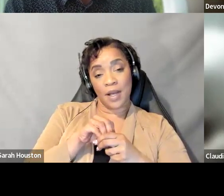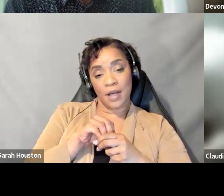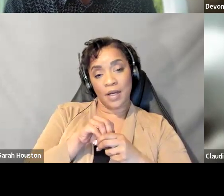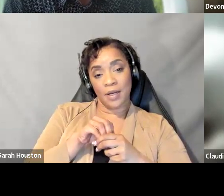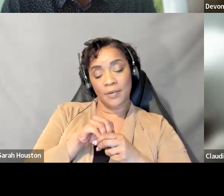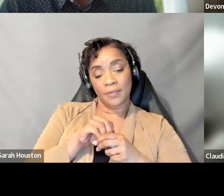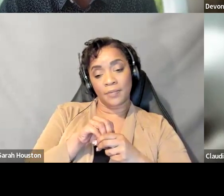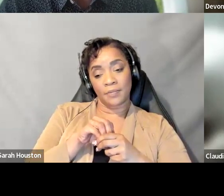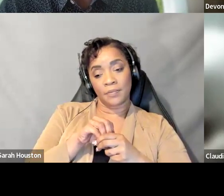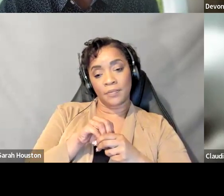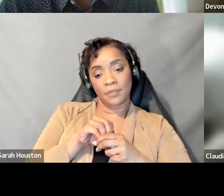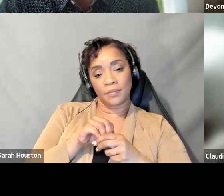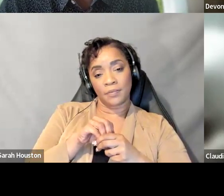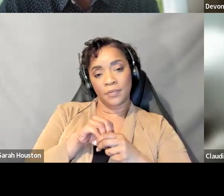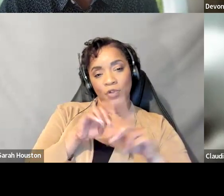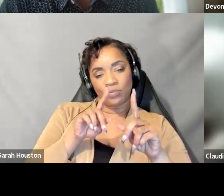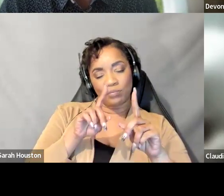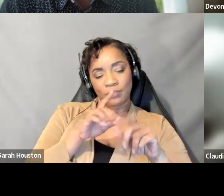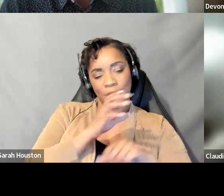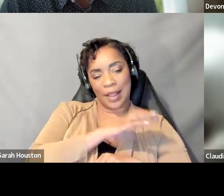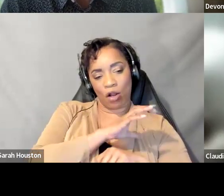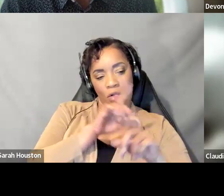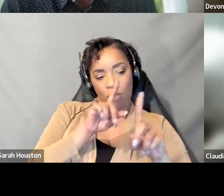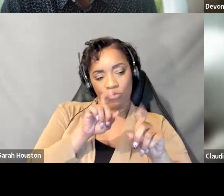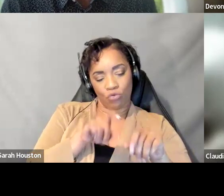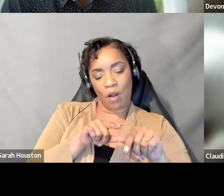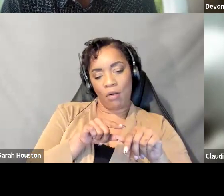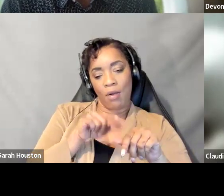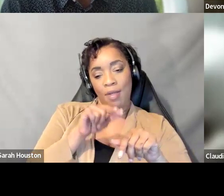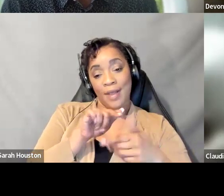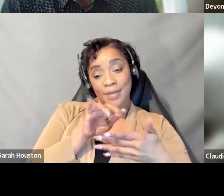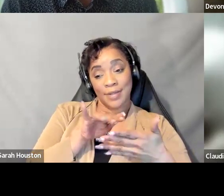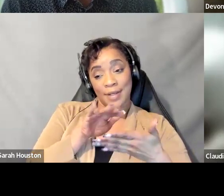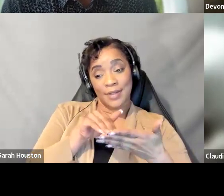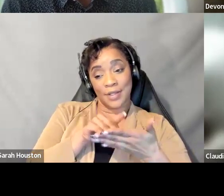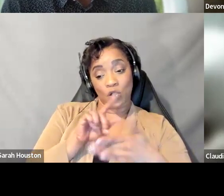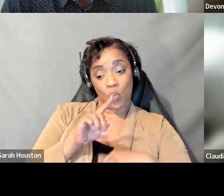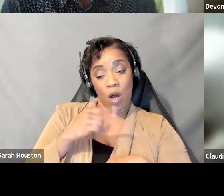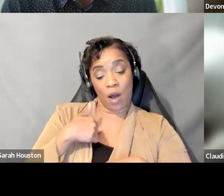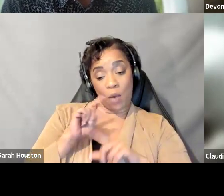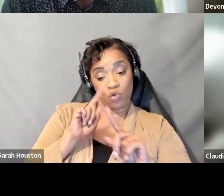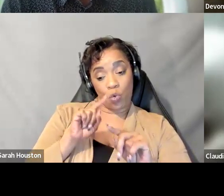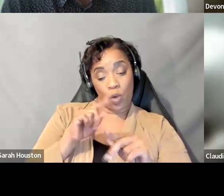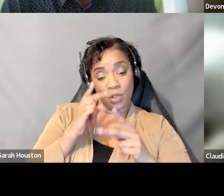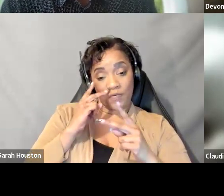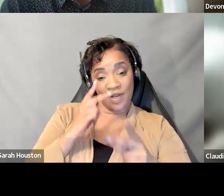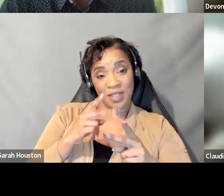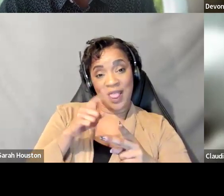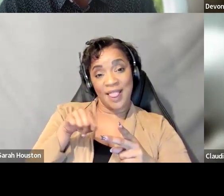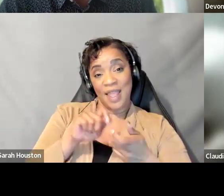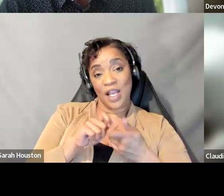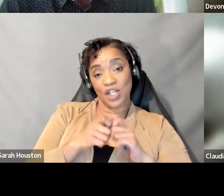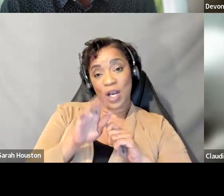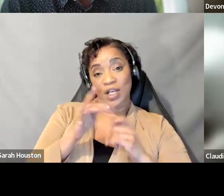the study center where my visits were being held changed its masking policy